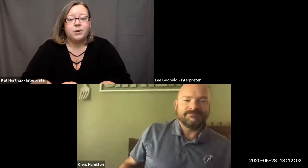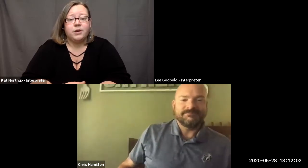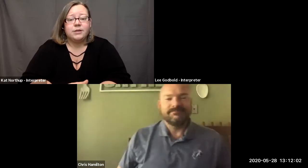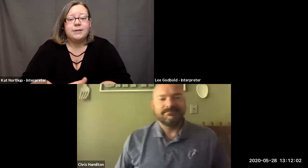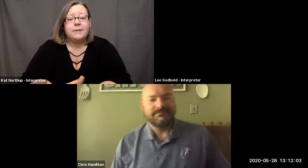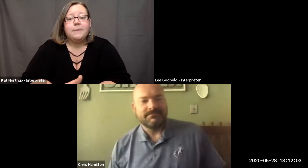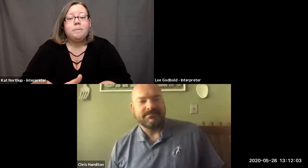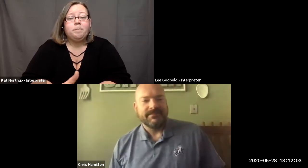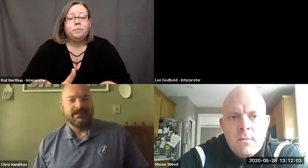experience.